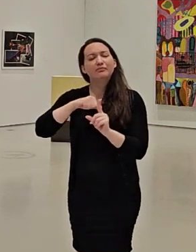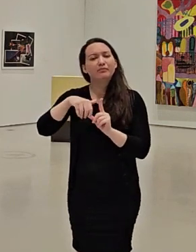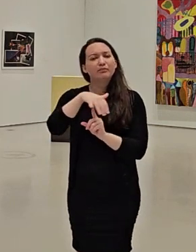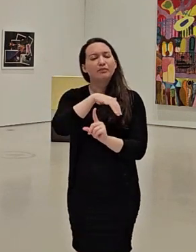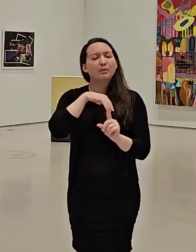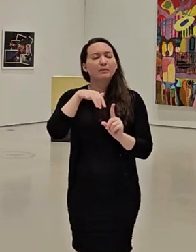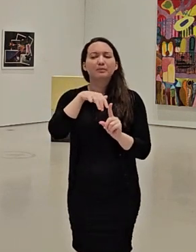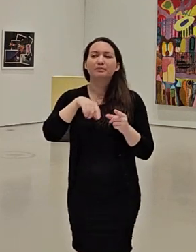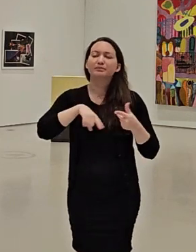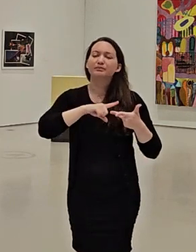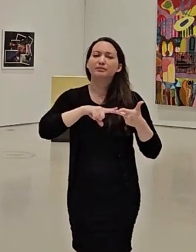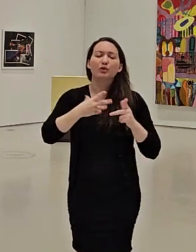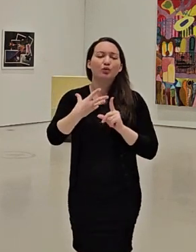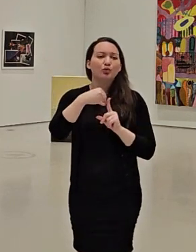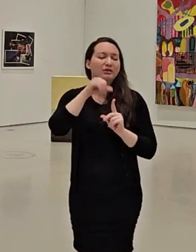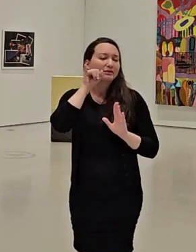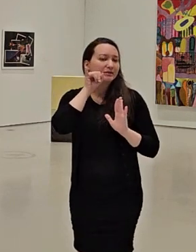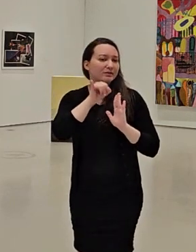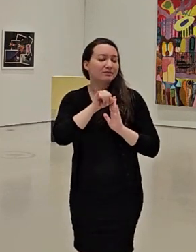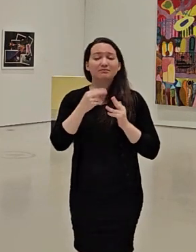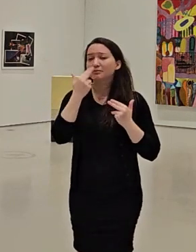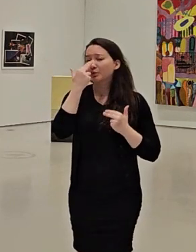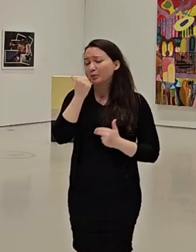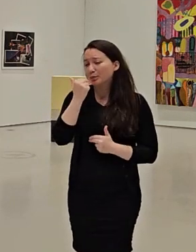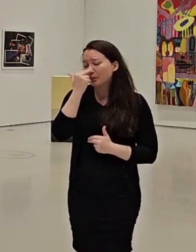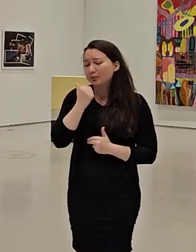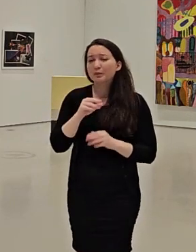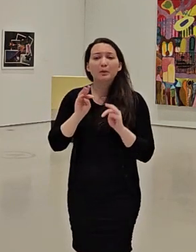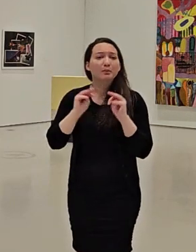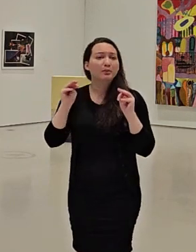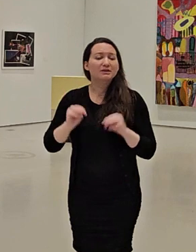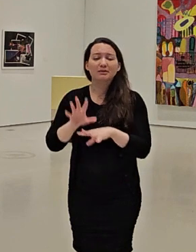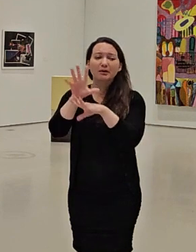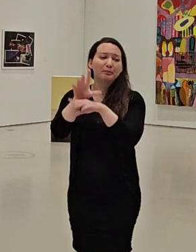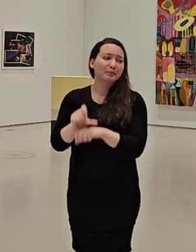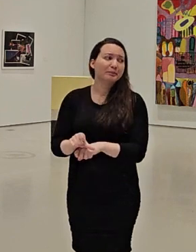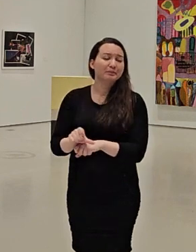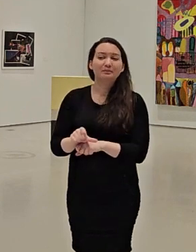environmentalism, cultural identity, humor, museum practices, and Cincinnati history.